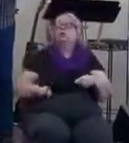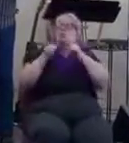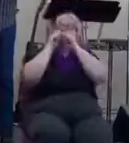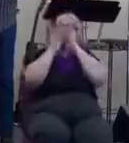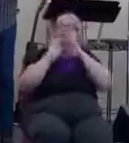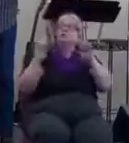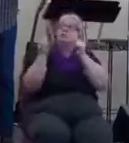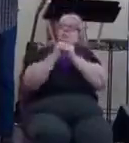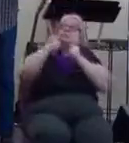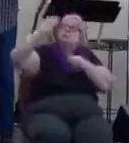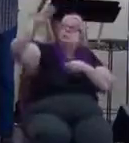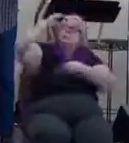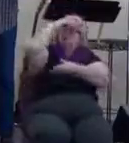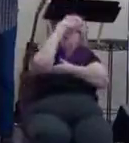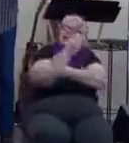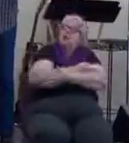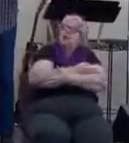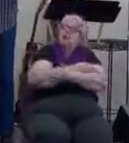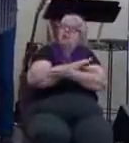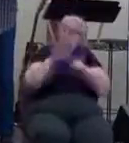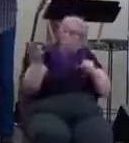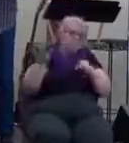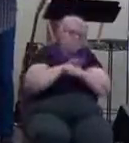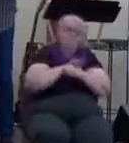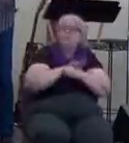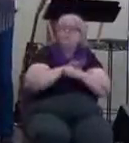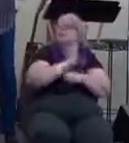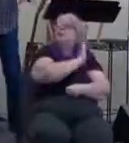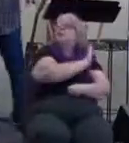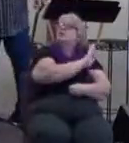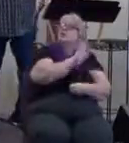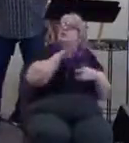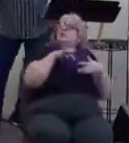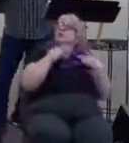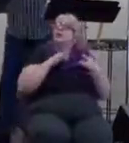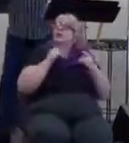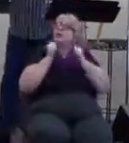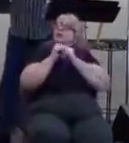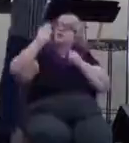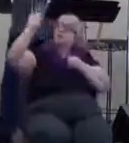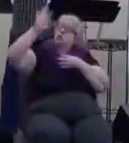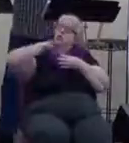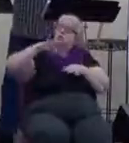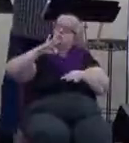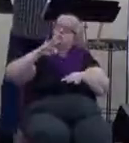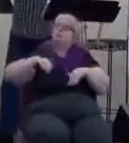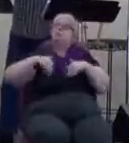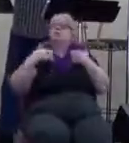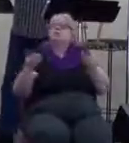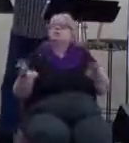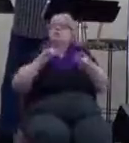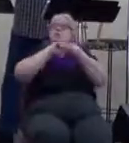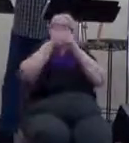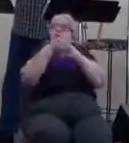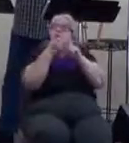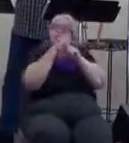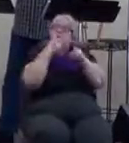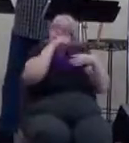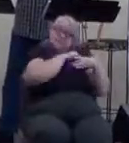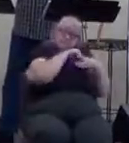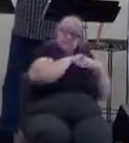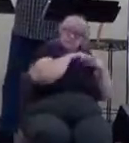fill their hearts with the Spirit, your Spirit, so they change from the inside out. Peter and John are